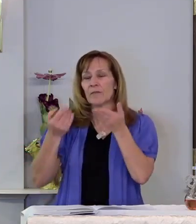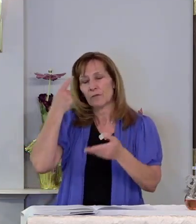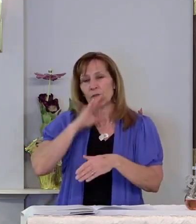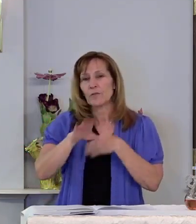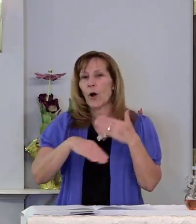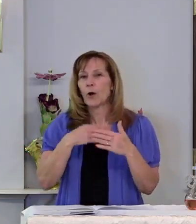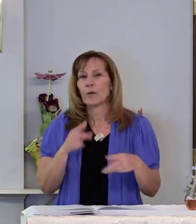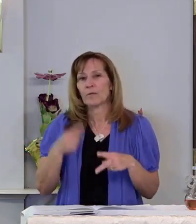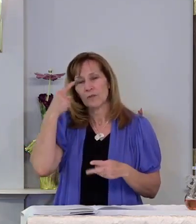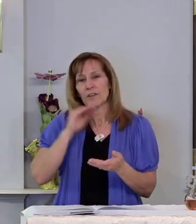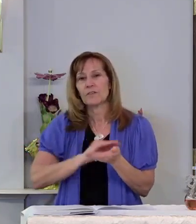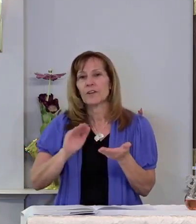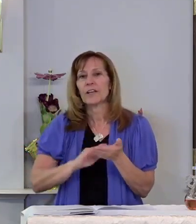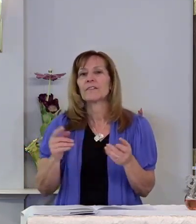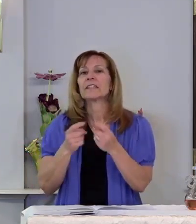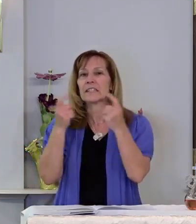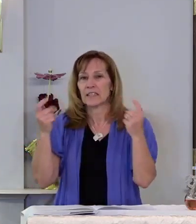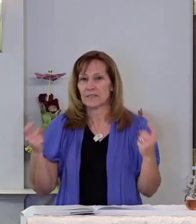me."